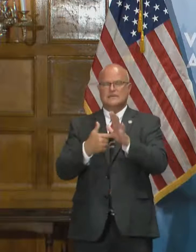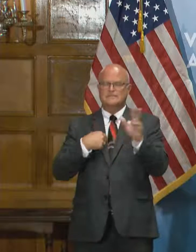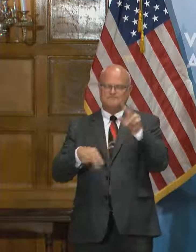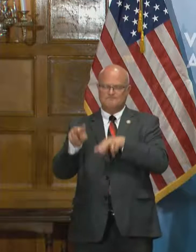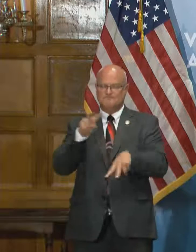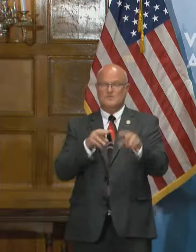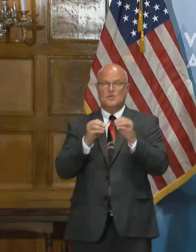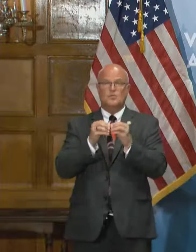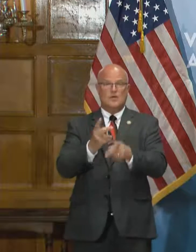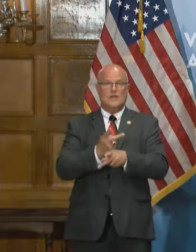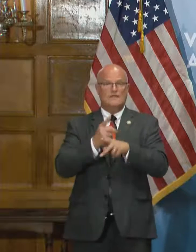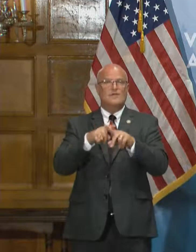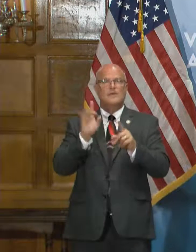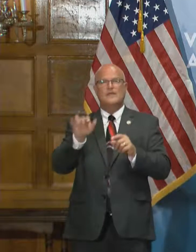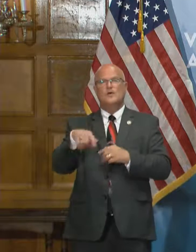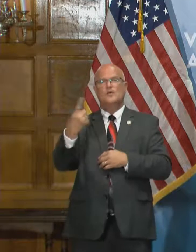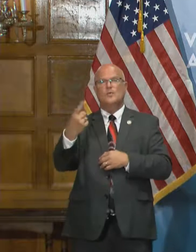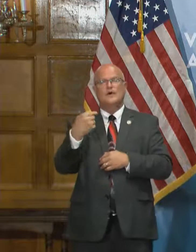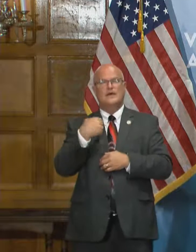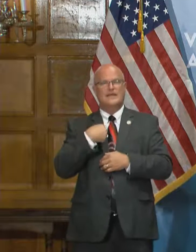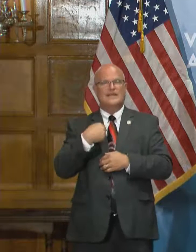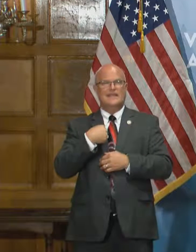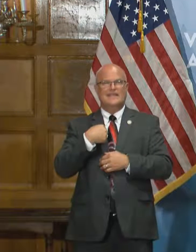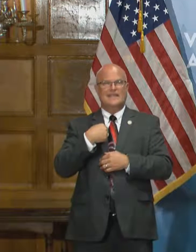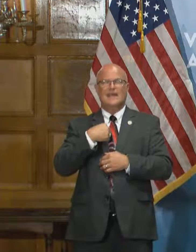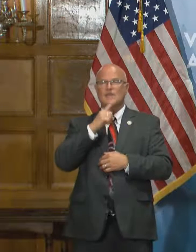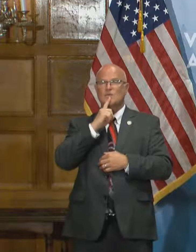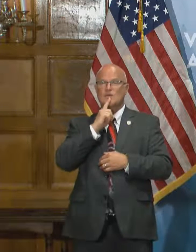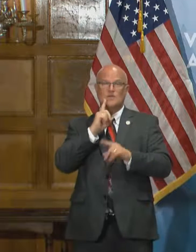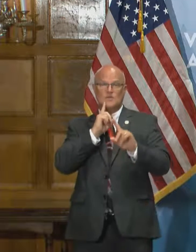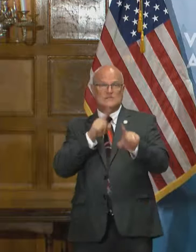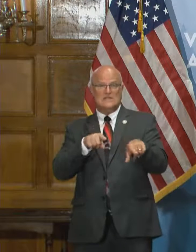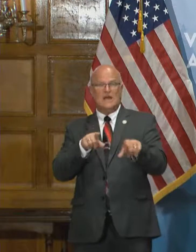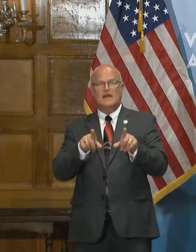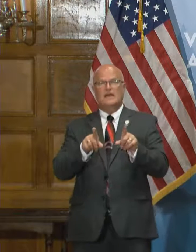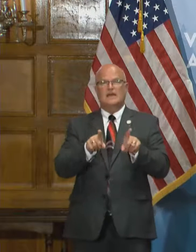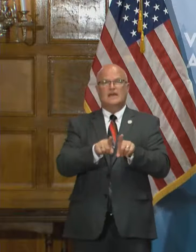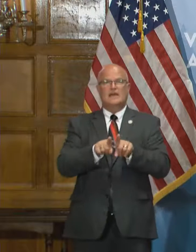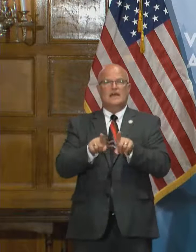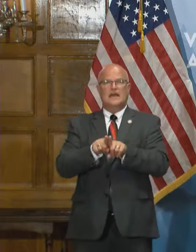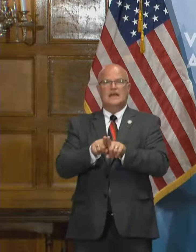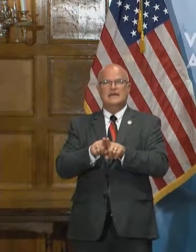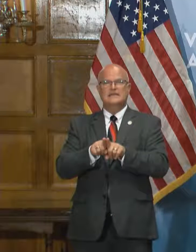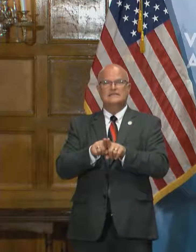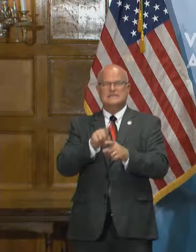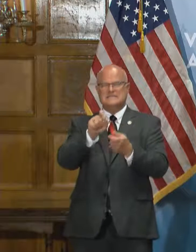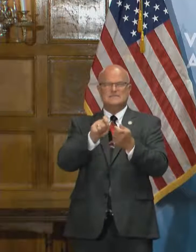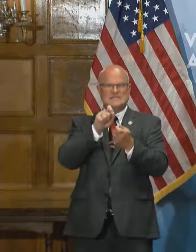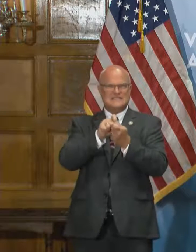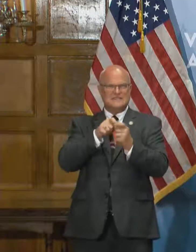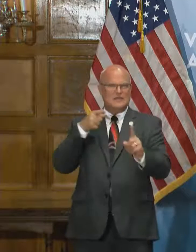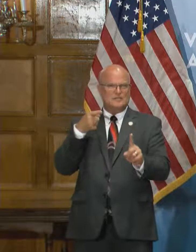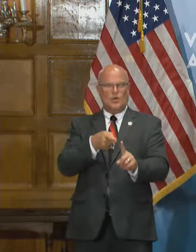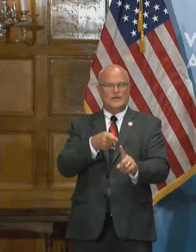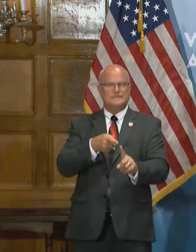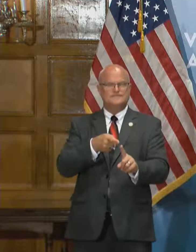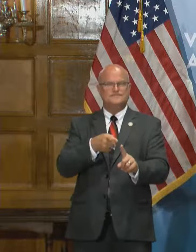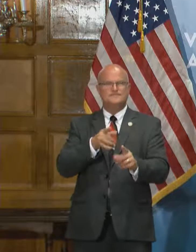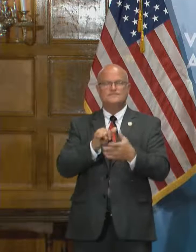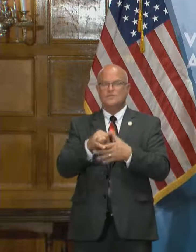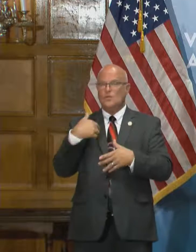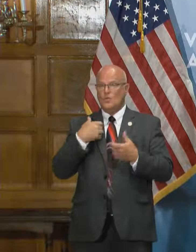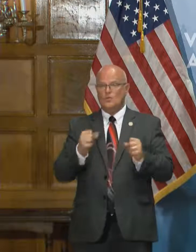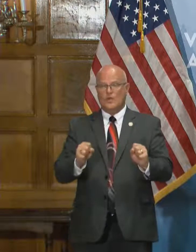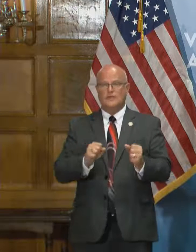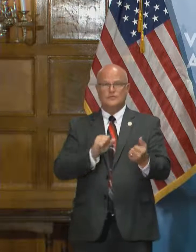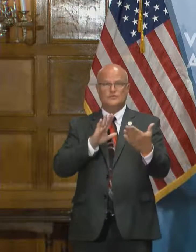look at more carefully, but that's the only one that I can really recite as a very specific point that we are